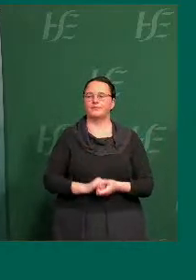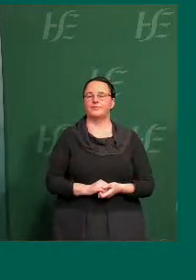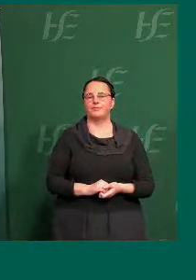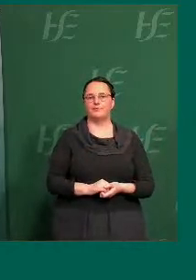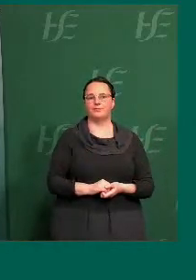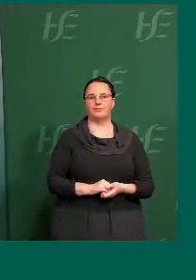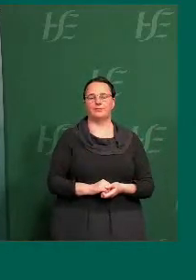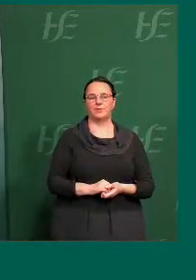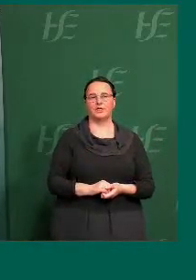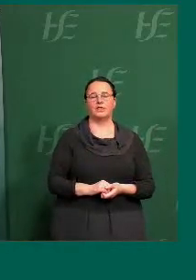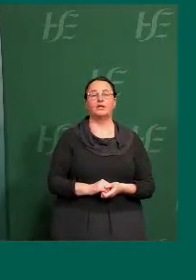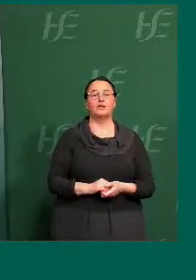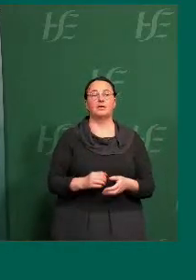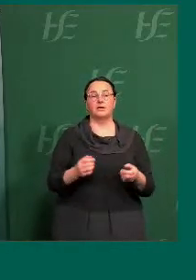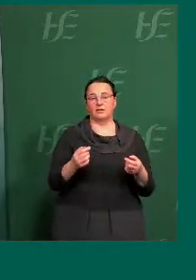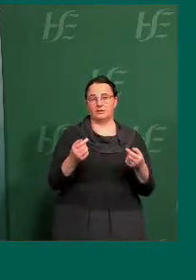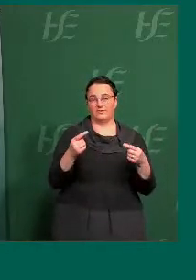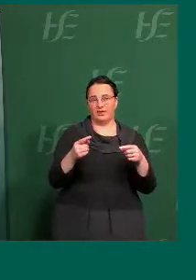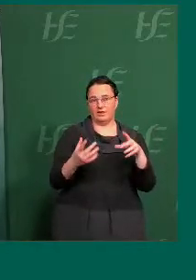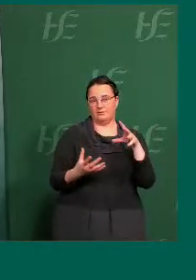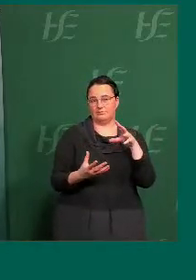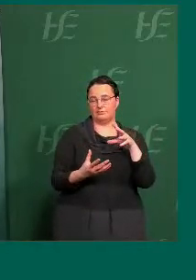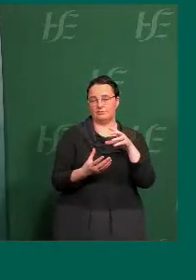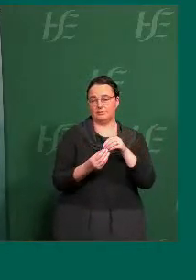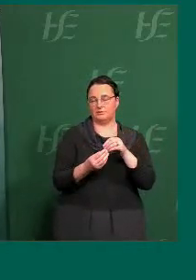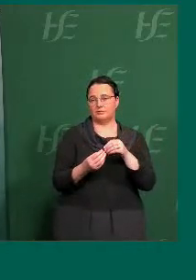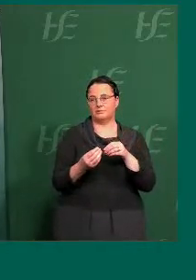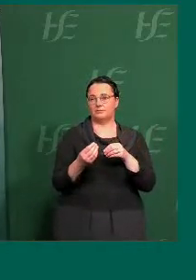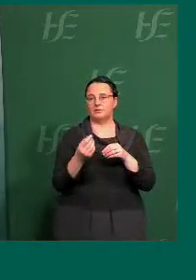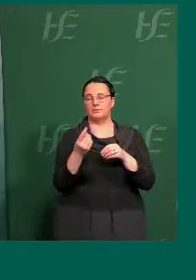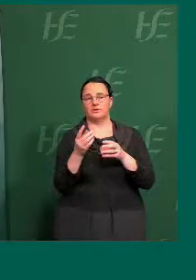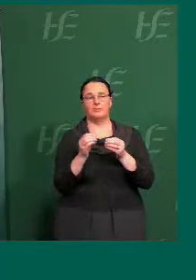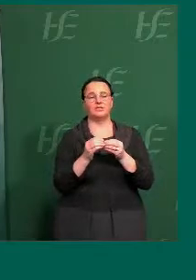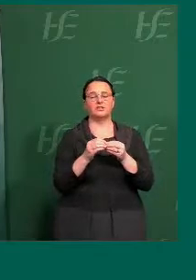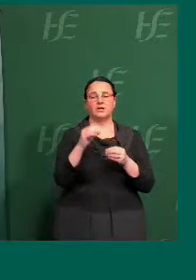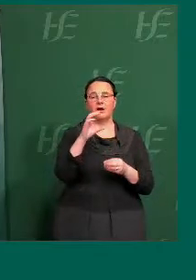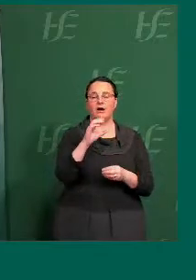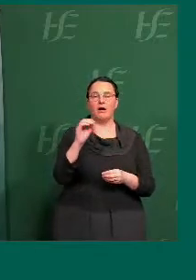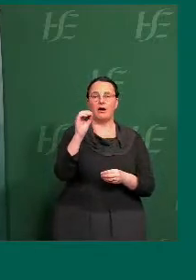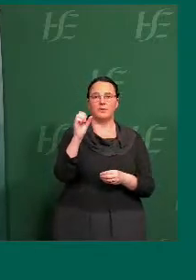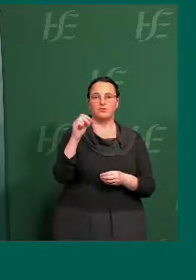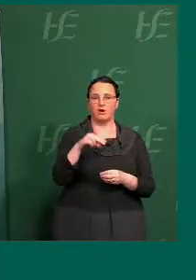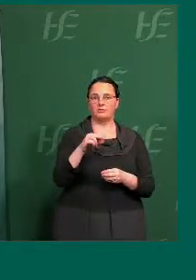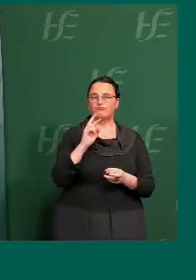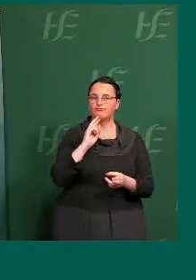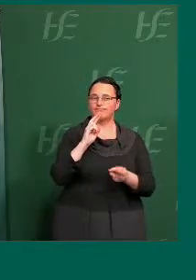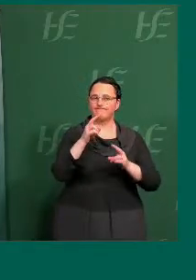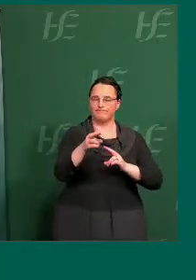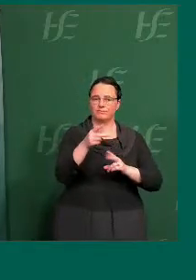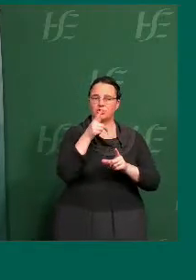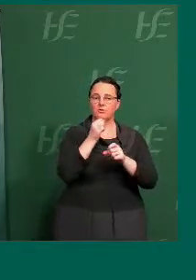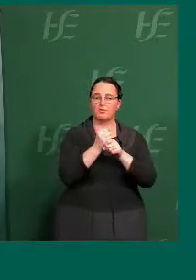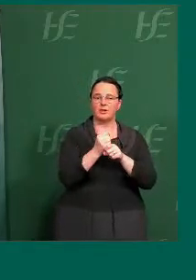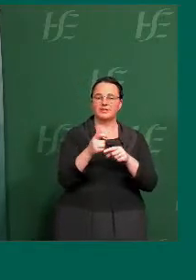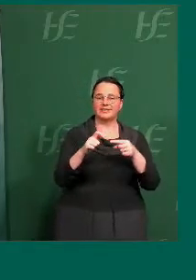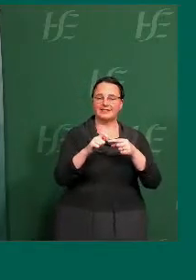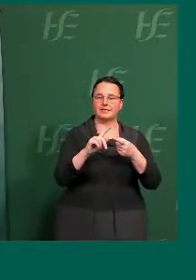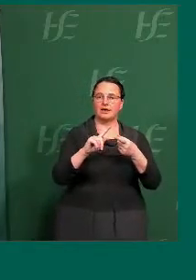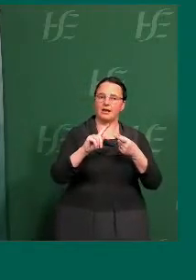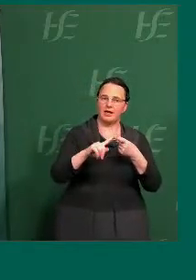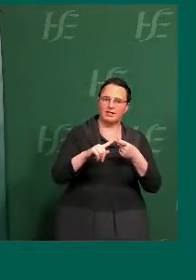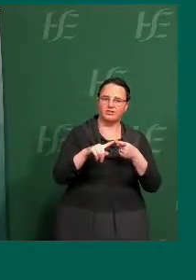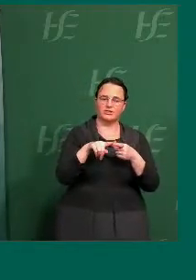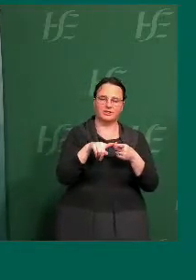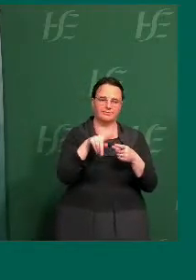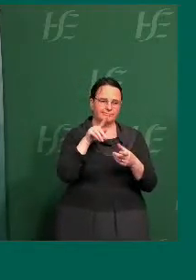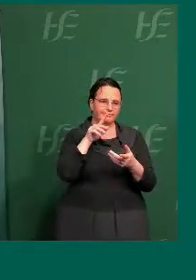I want to finally finish on, there are other aspects of our Omicron response, which is specifically in relation to testing and tracing. And